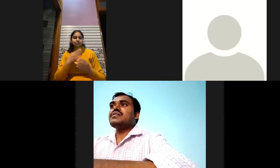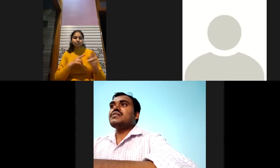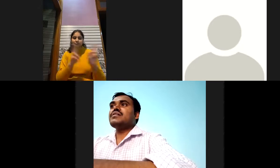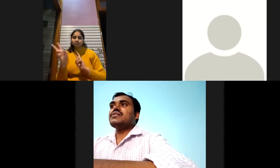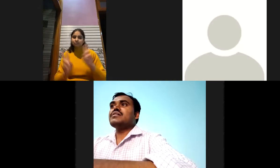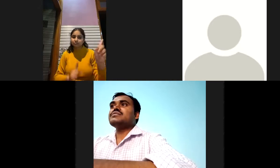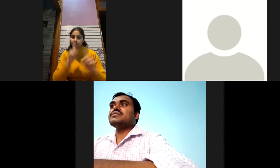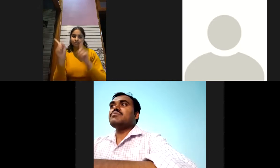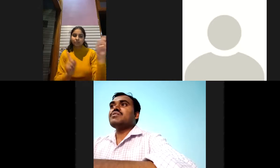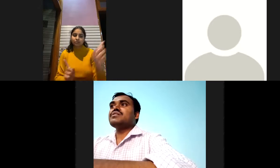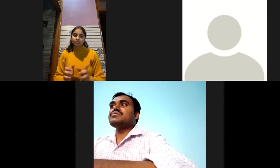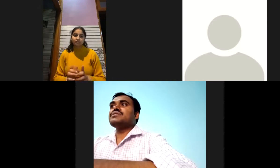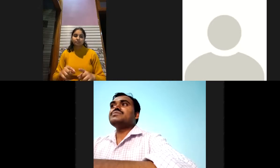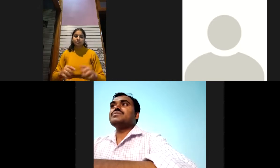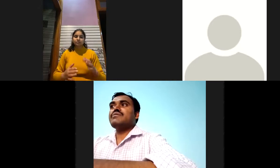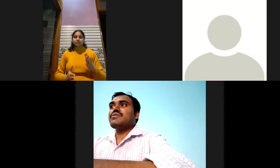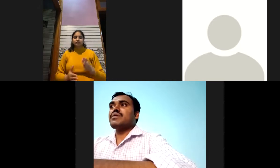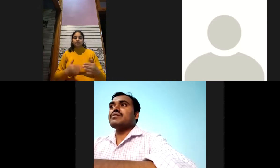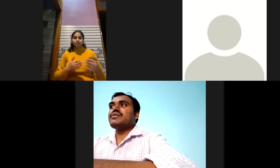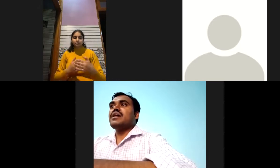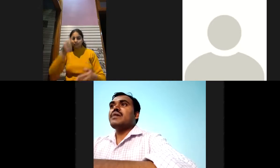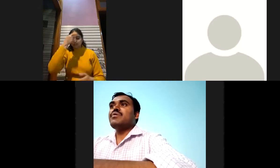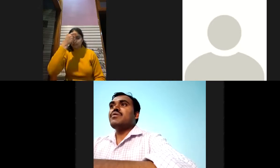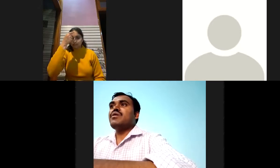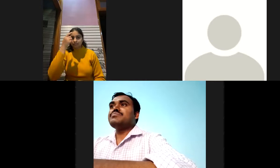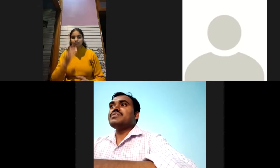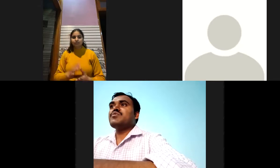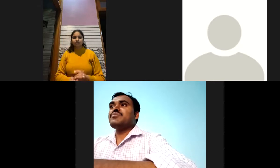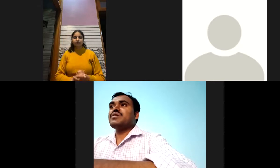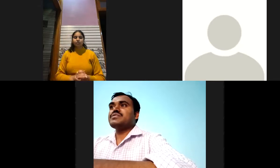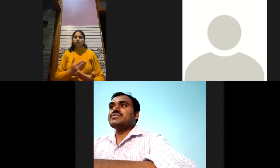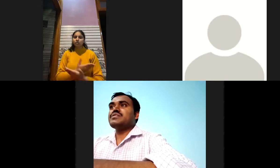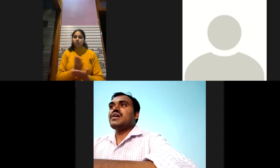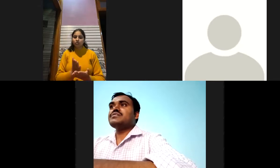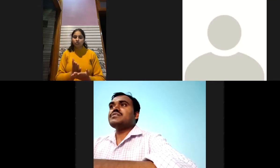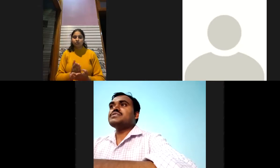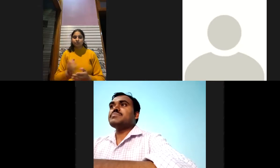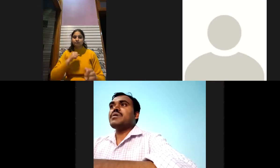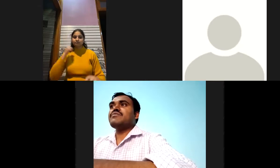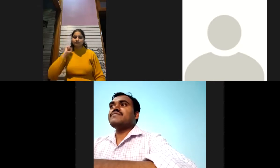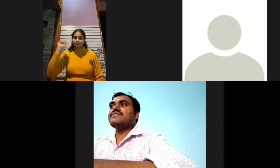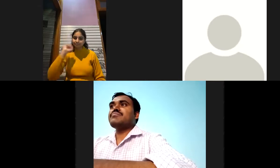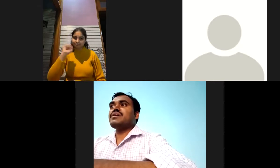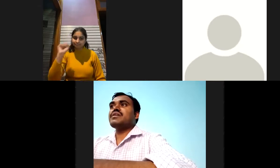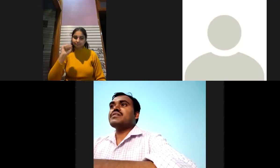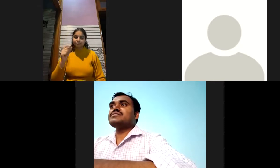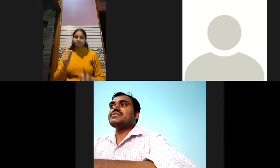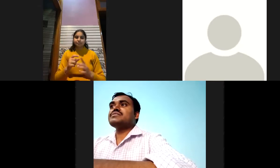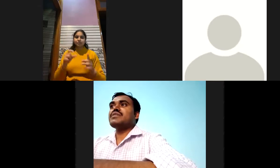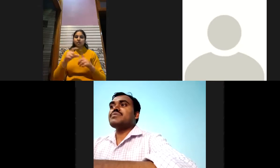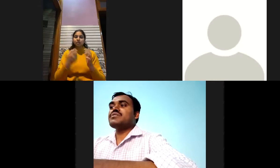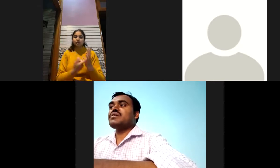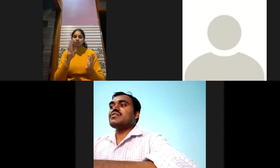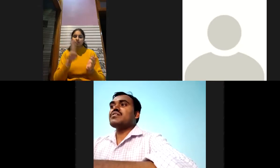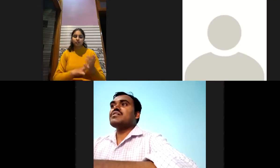creating trouble and nuisance to everyone. Above all, a means of protest. Oscar's power of drumming and resistance